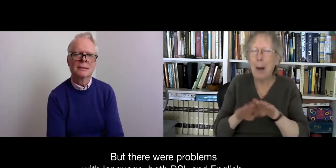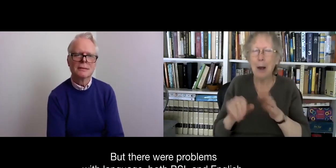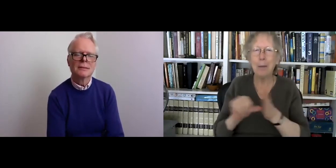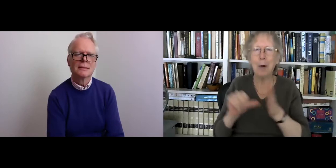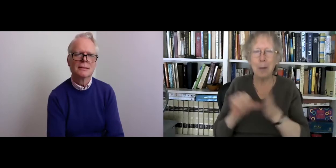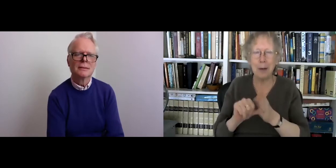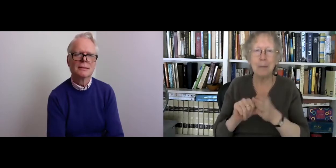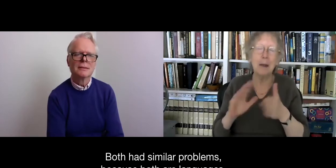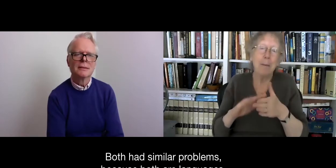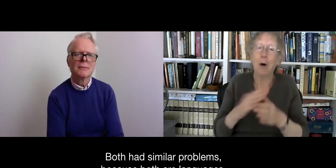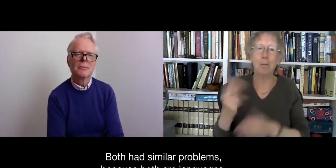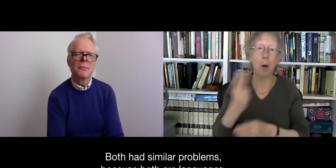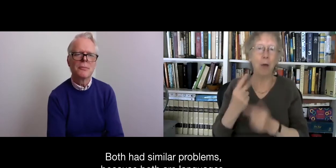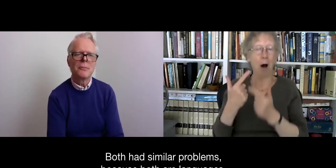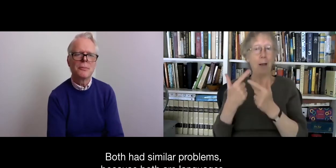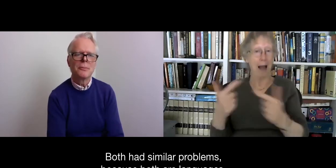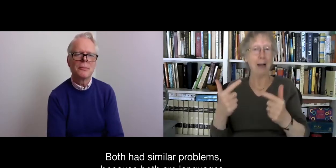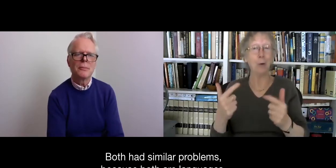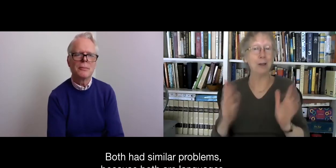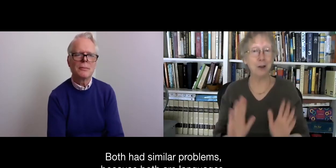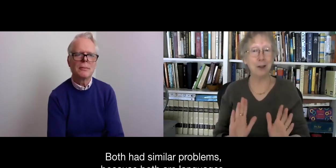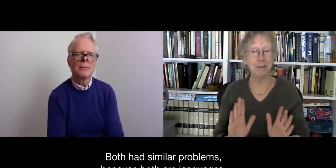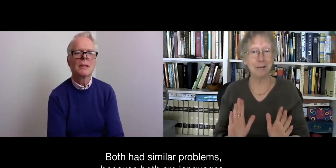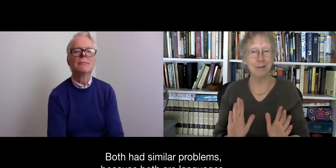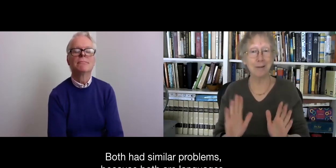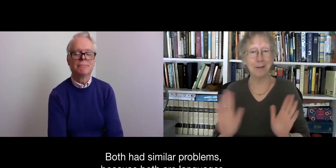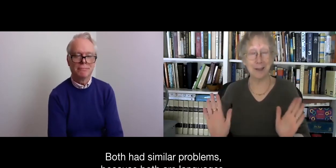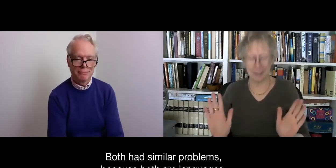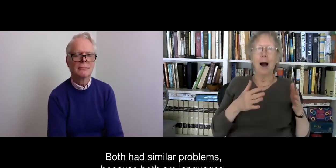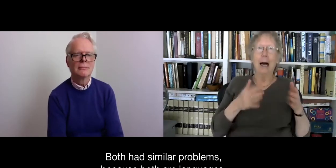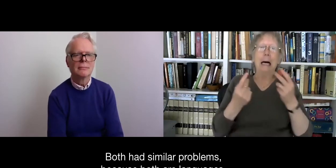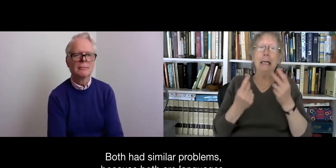English. Both had similar problems because both are languages.